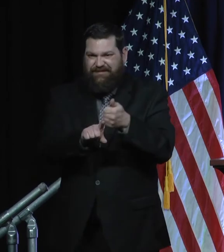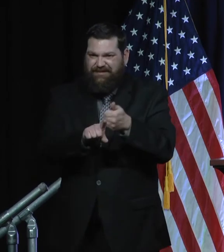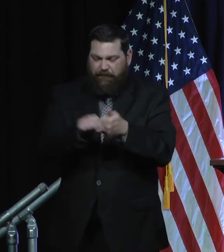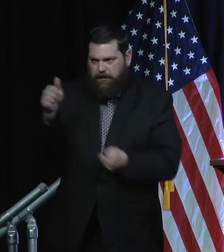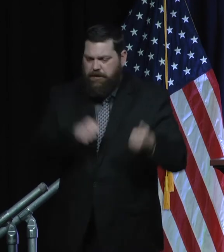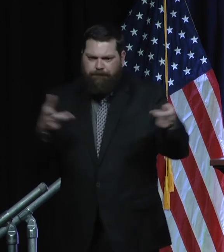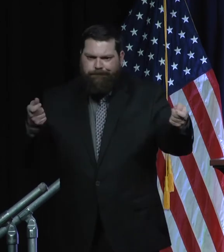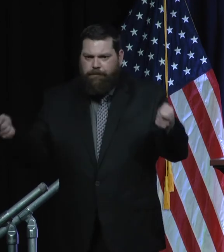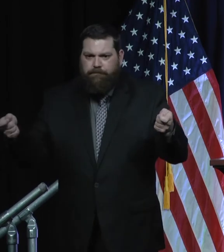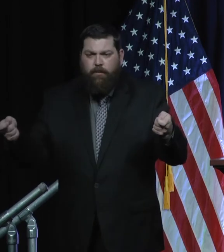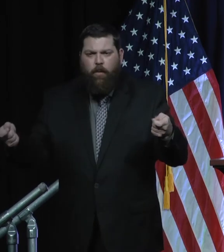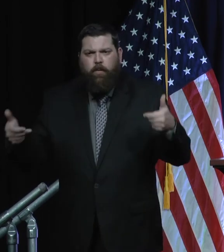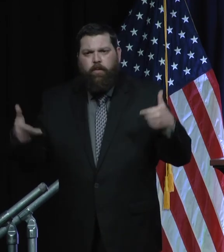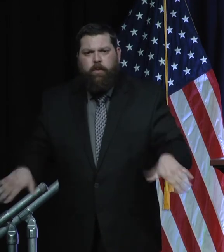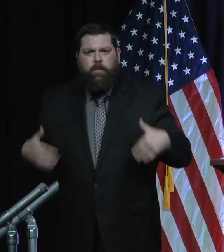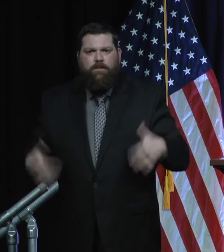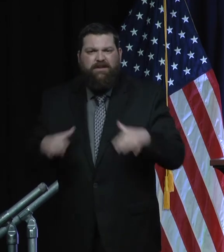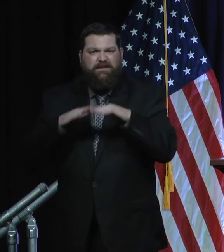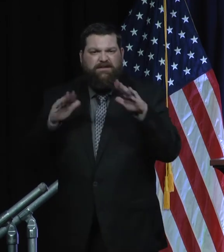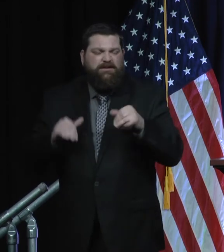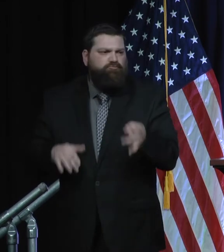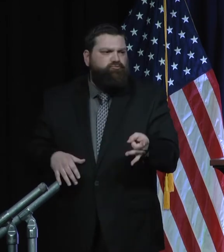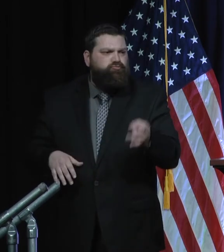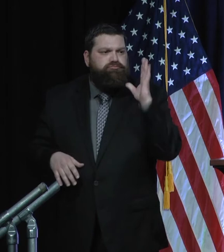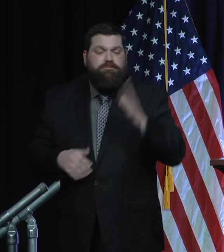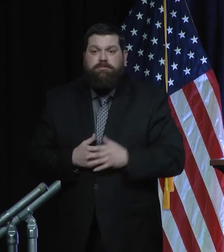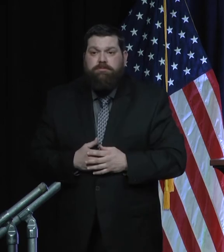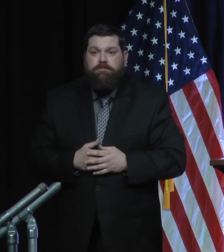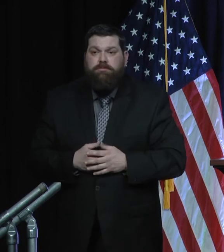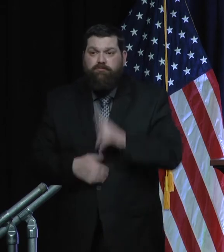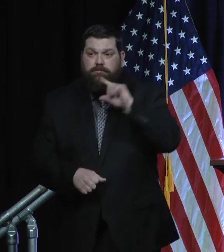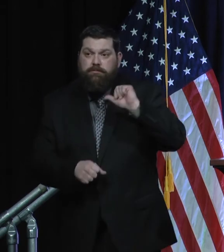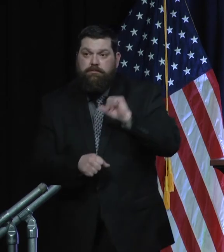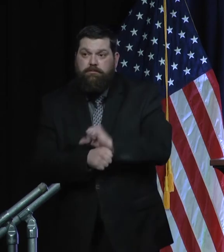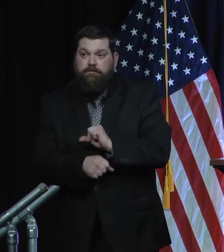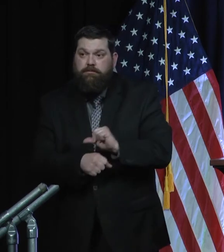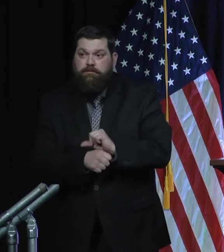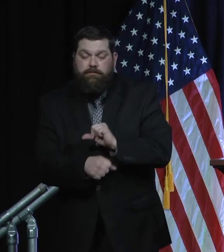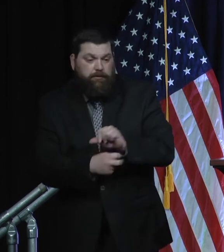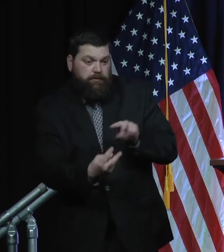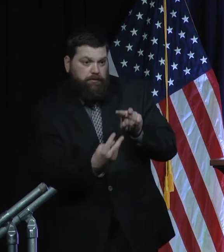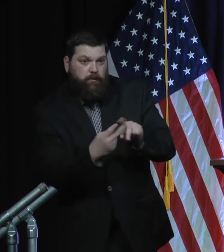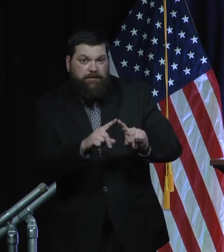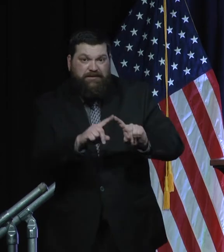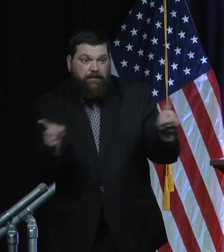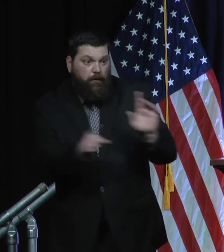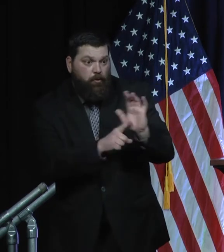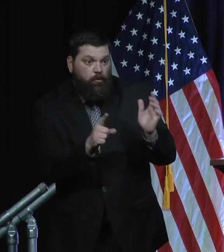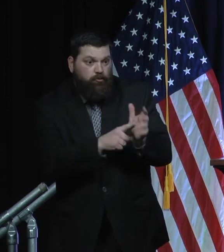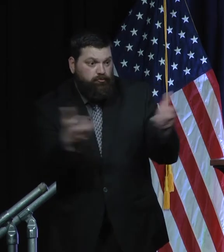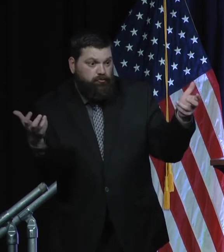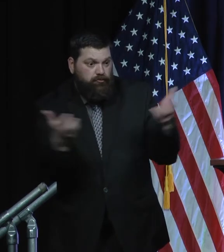fact, that if they found out a child had been born from a mixed-race couple, they would remove that child